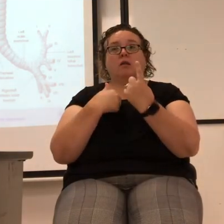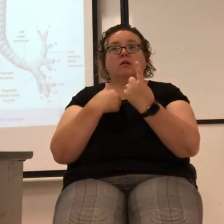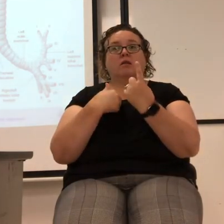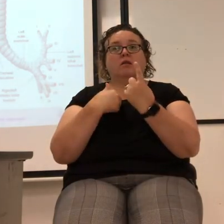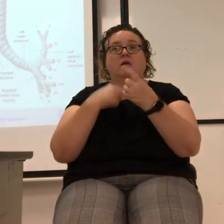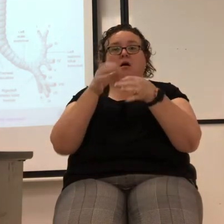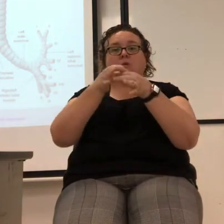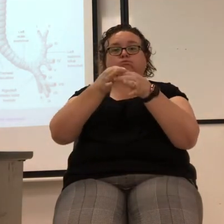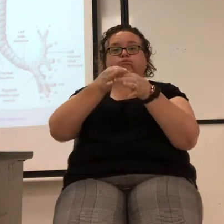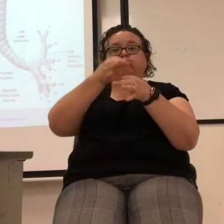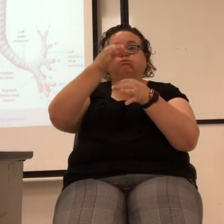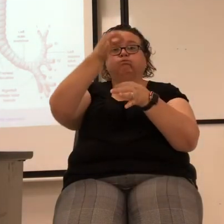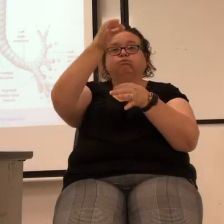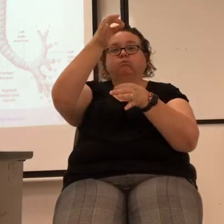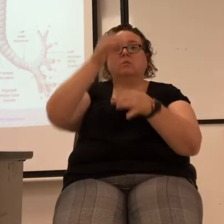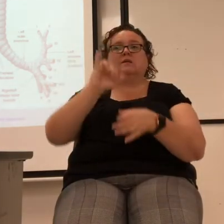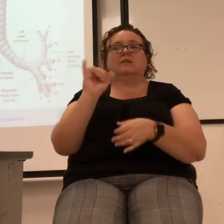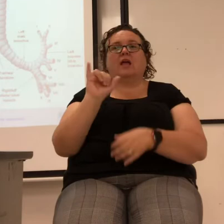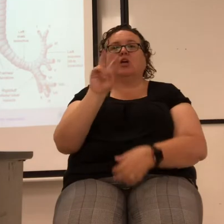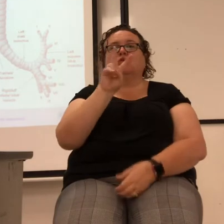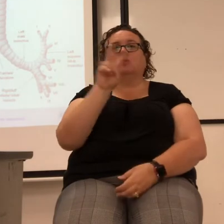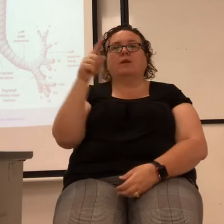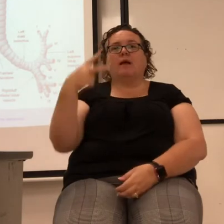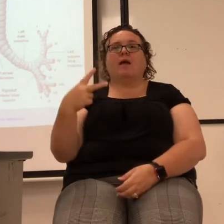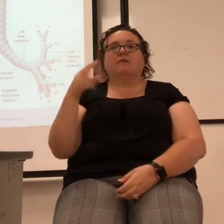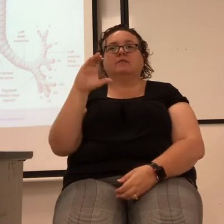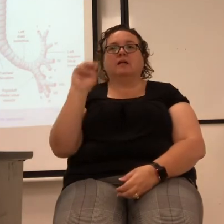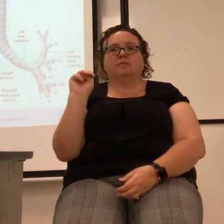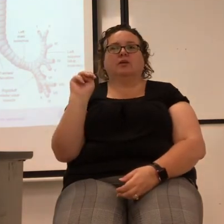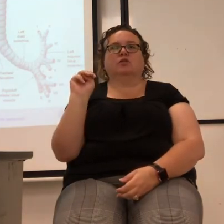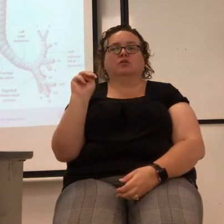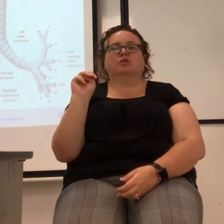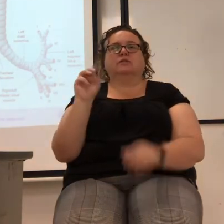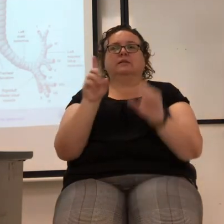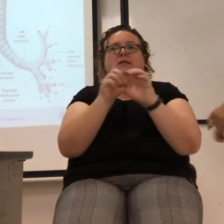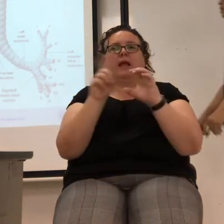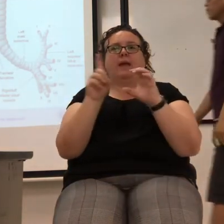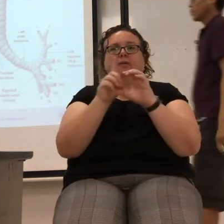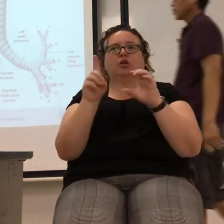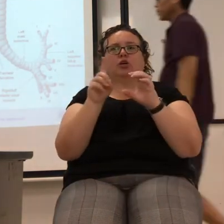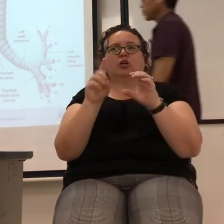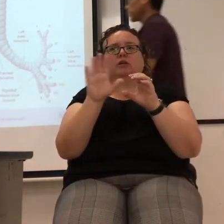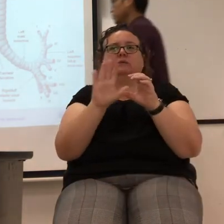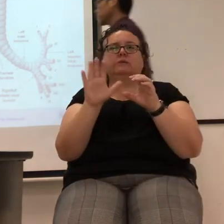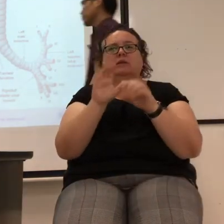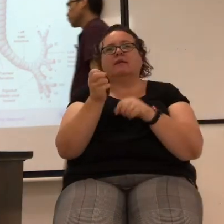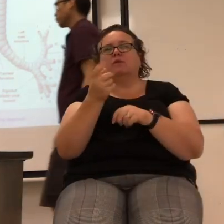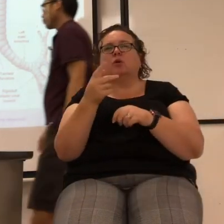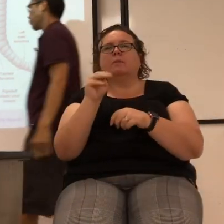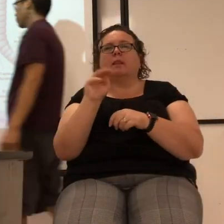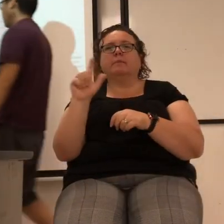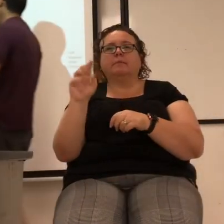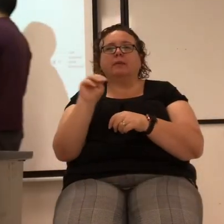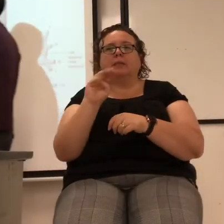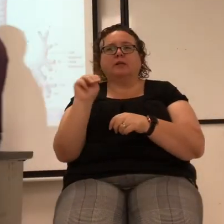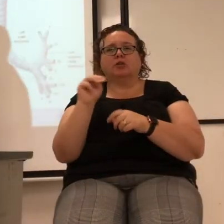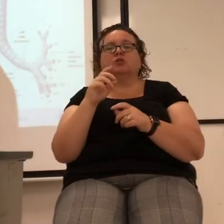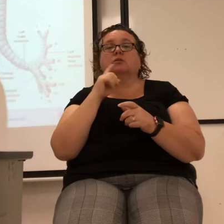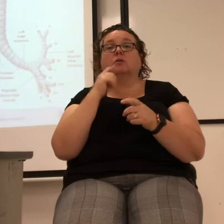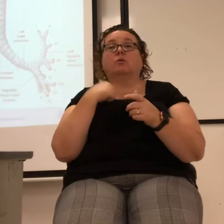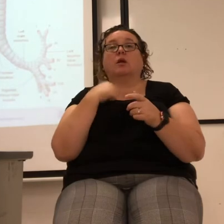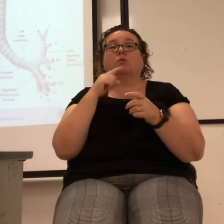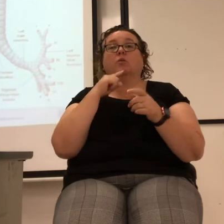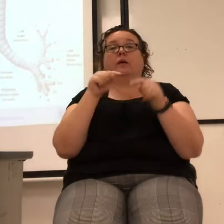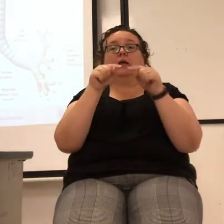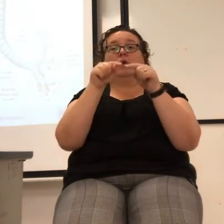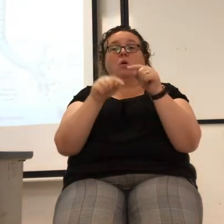it's like 2.5 centimeters in diameter, about, give or take, a few millimeters. When you get